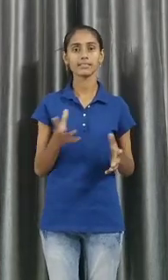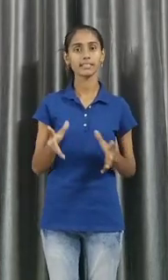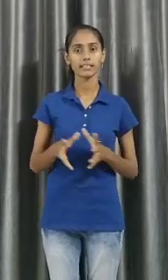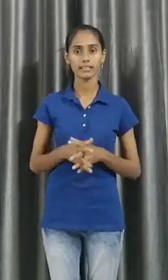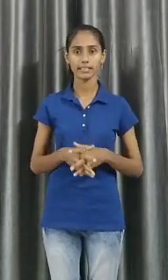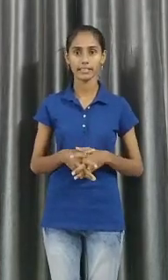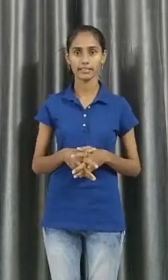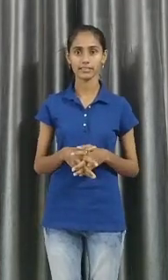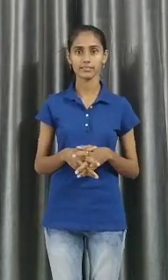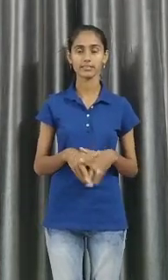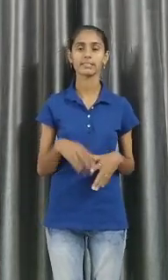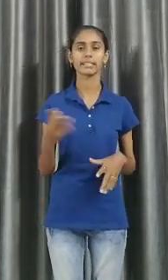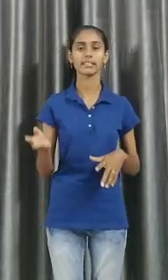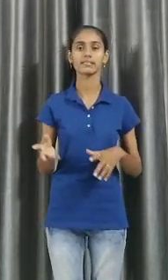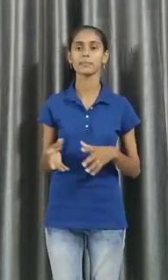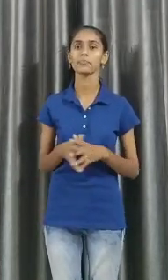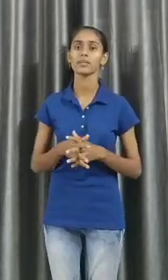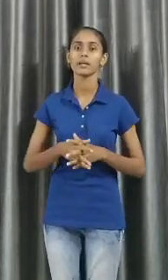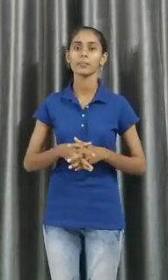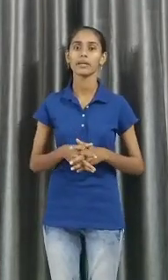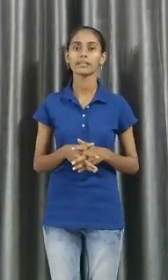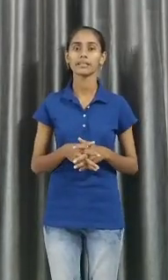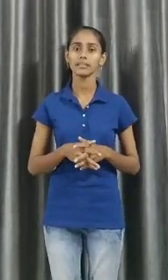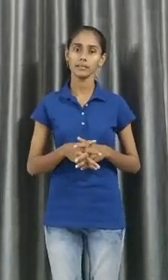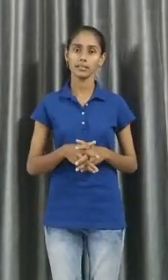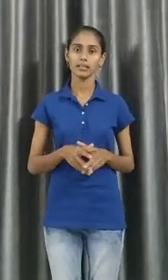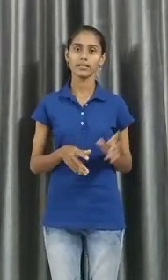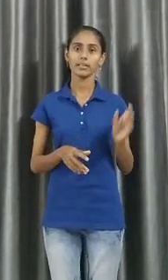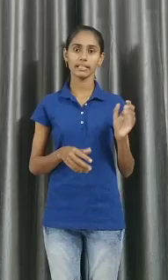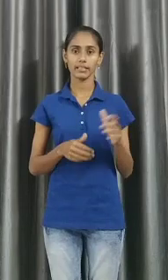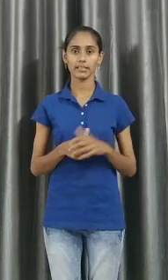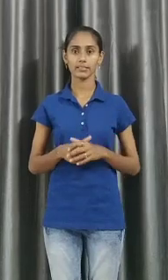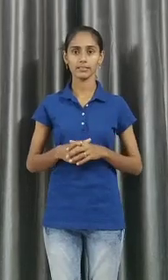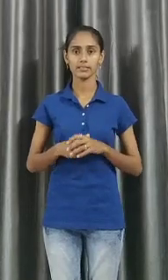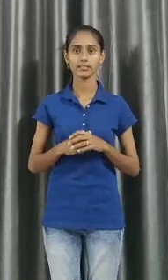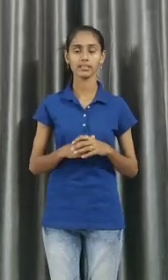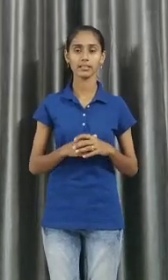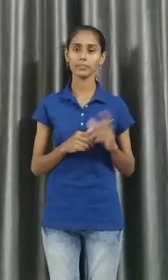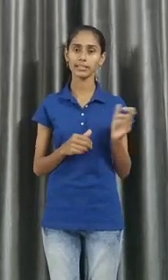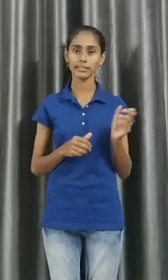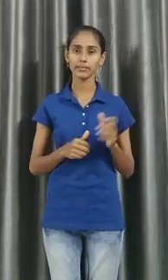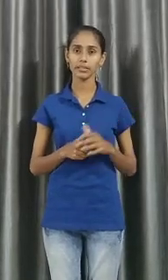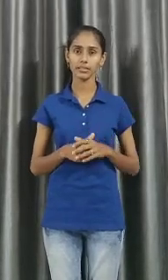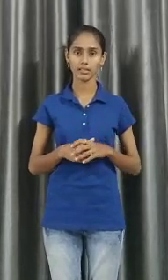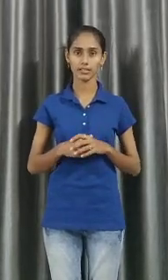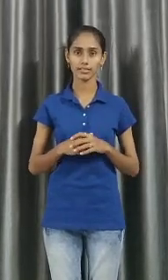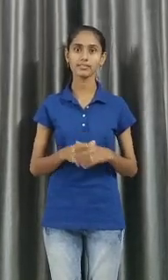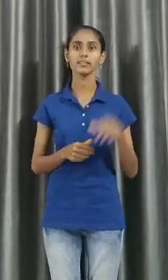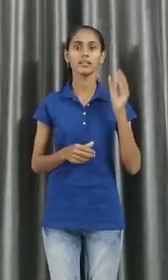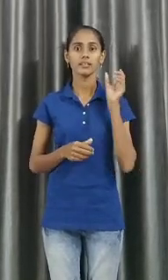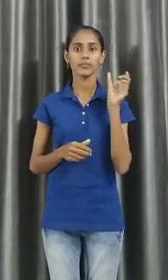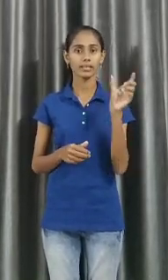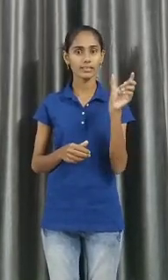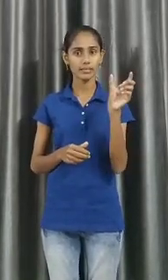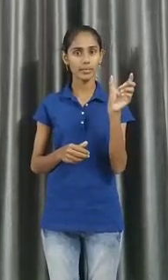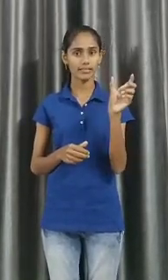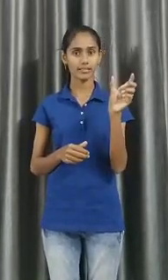is the single inheritance. Second is a multi-level inheritance. In multi-level inheritance, the one is a base